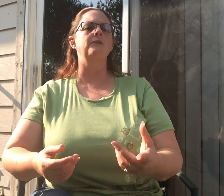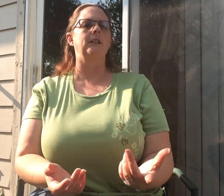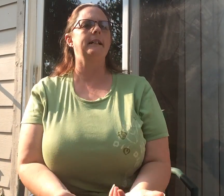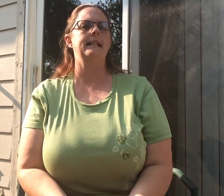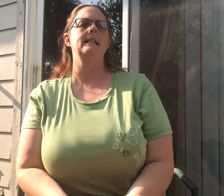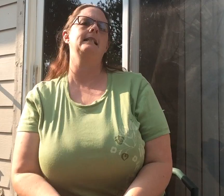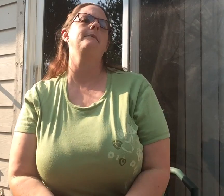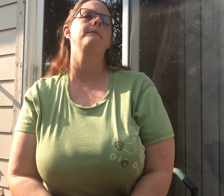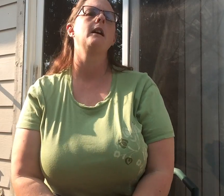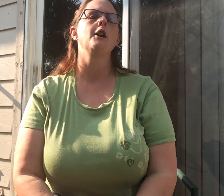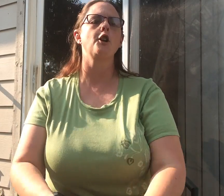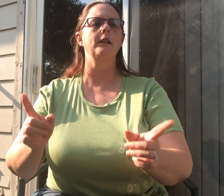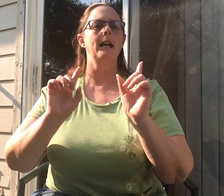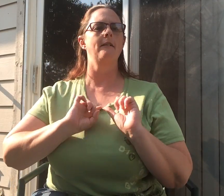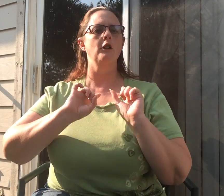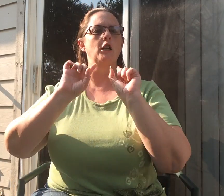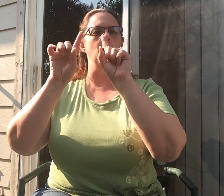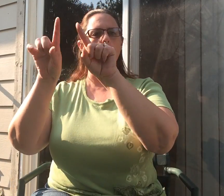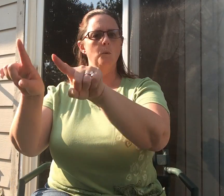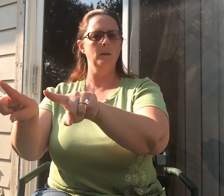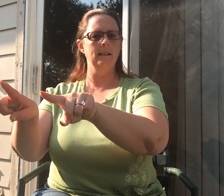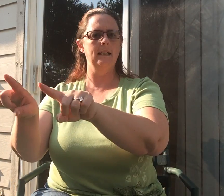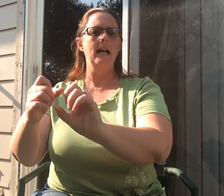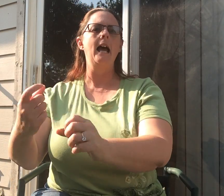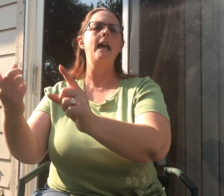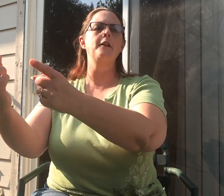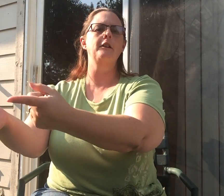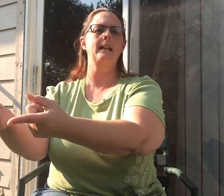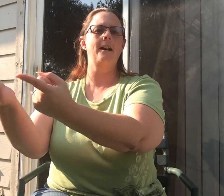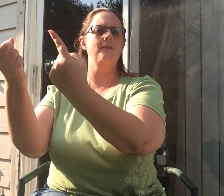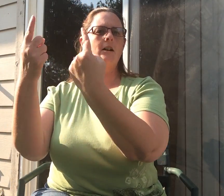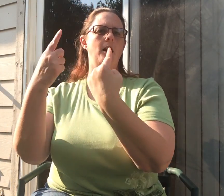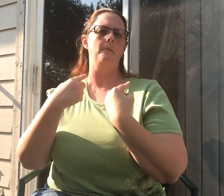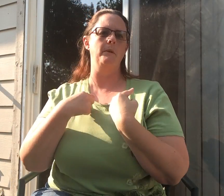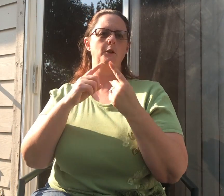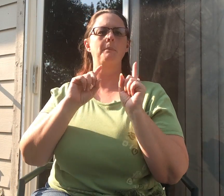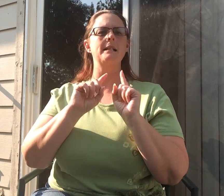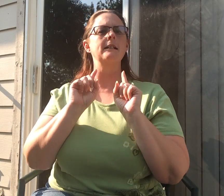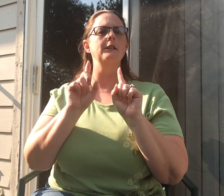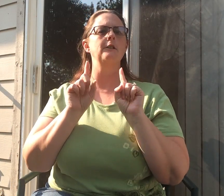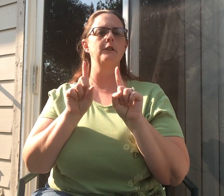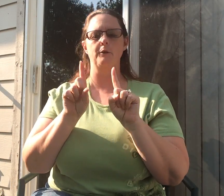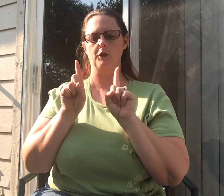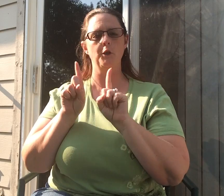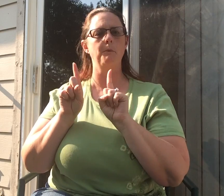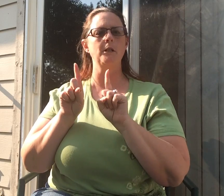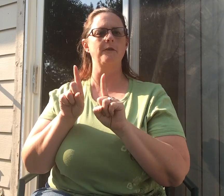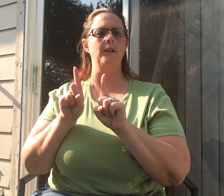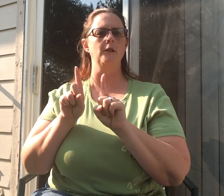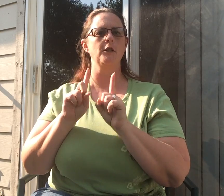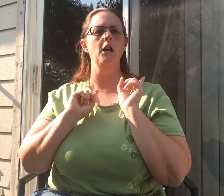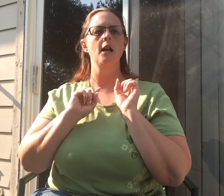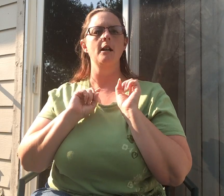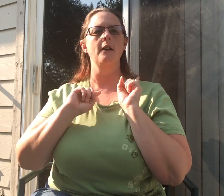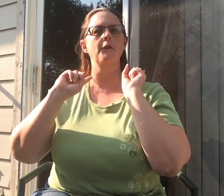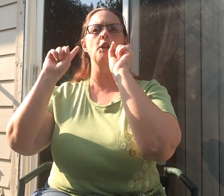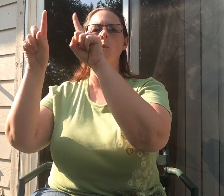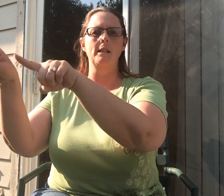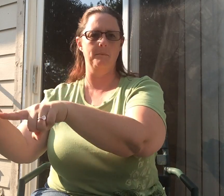very easy. You're going to have go and you're going to have come. You're basically going to use your 2 pointer fingers if you're going